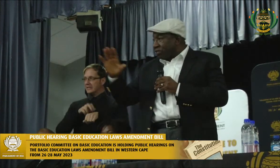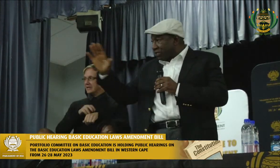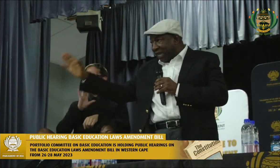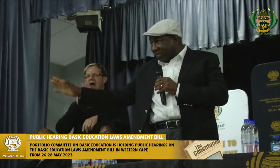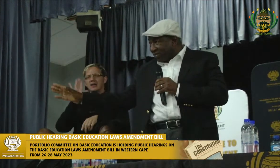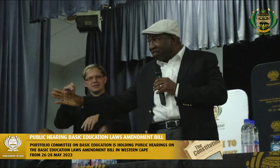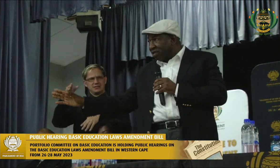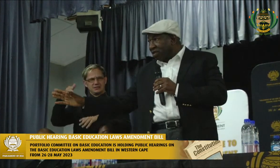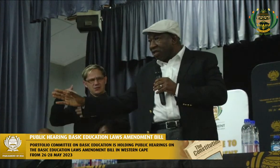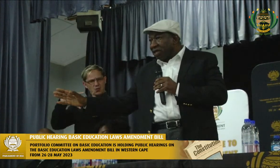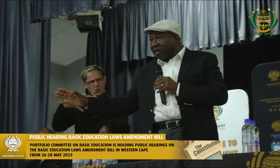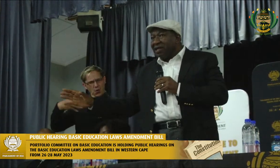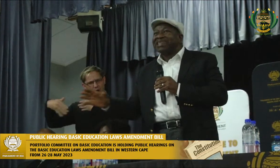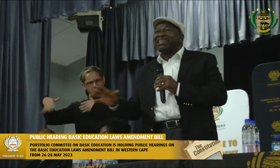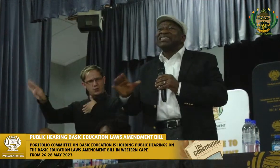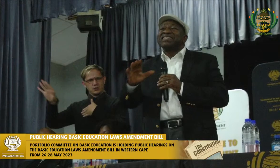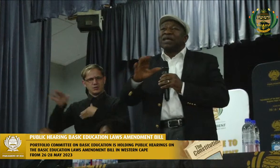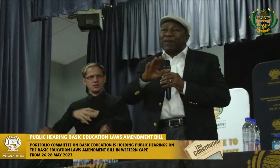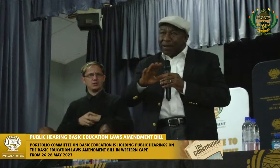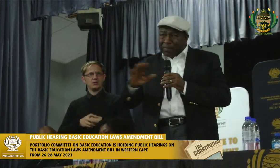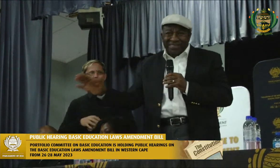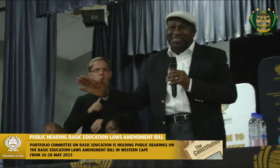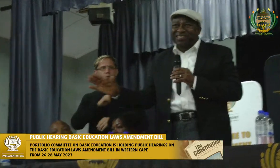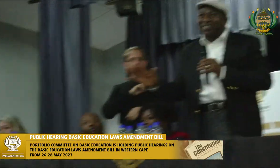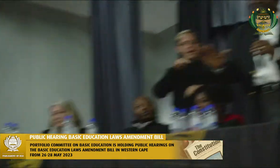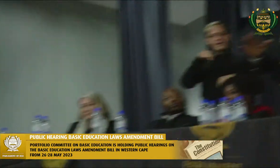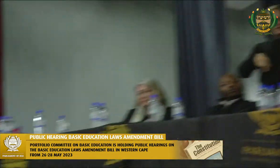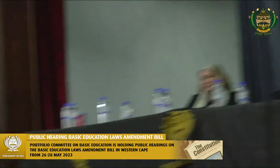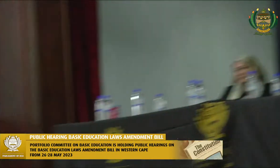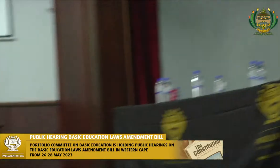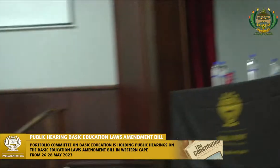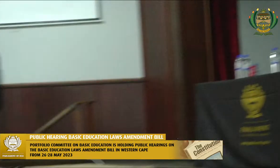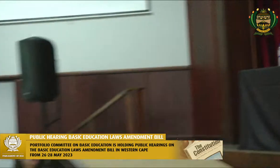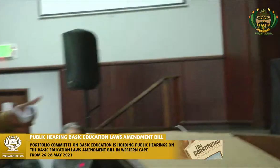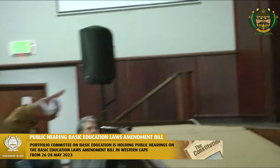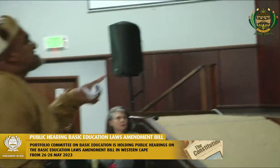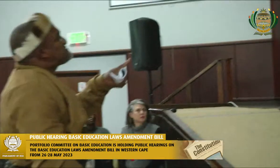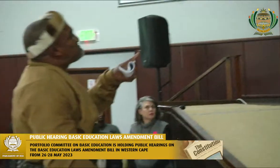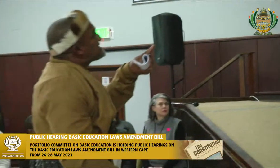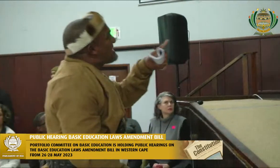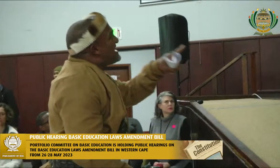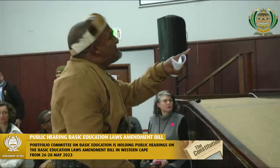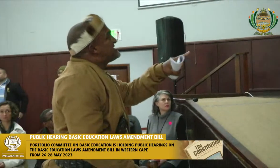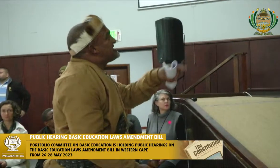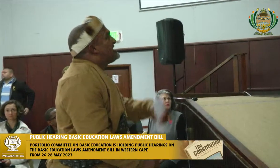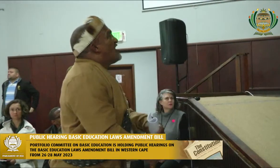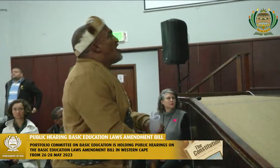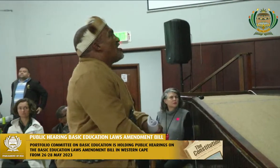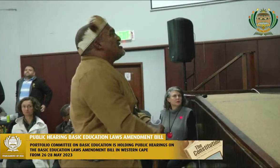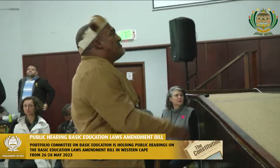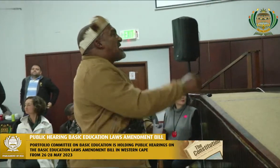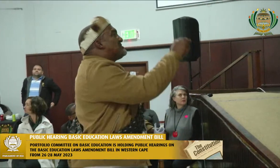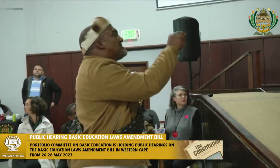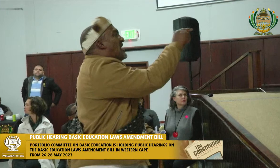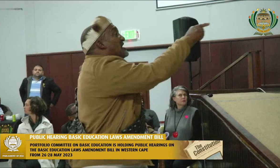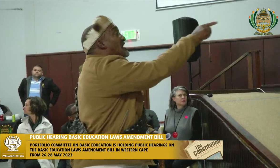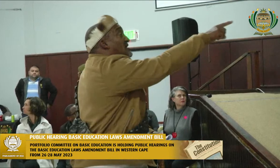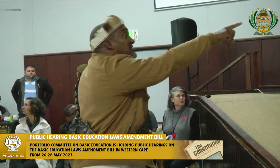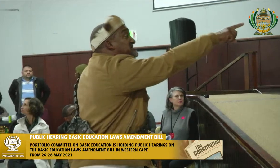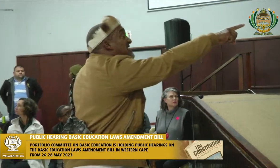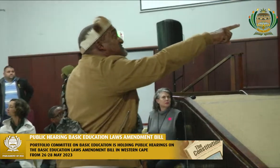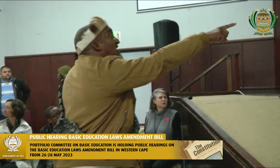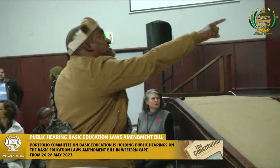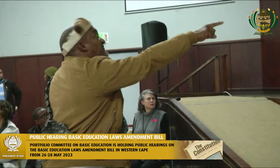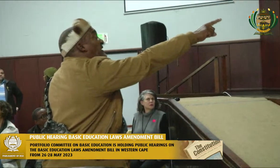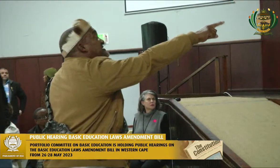howled outside. This is a parliament in session. So, colleagues, let